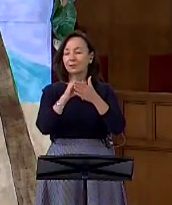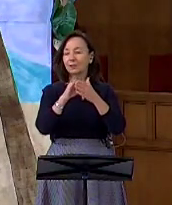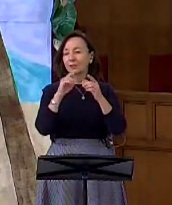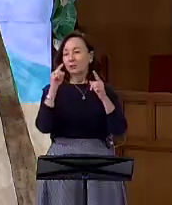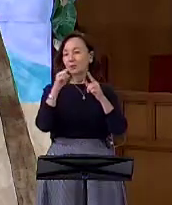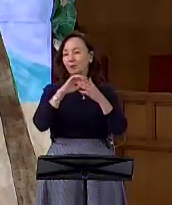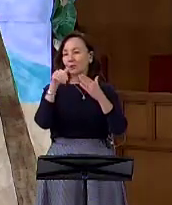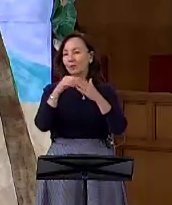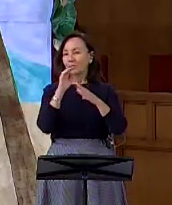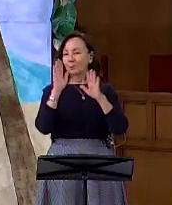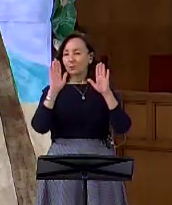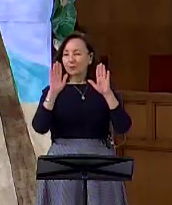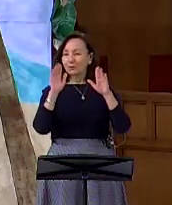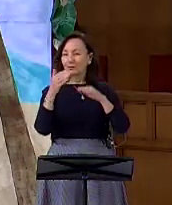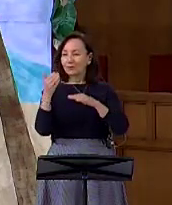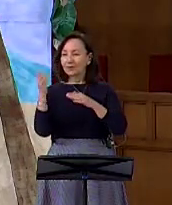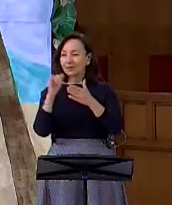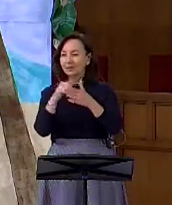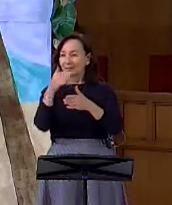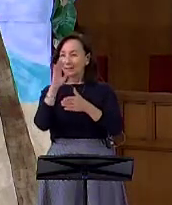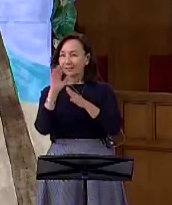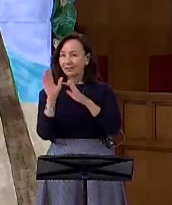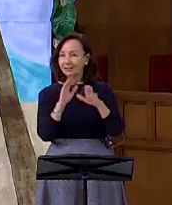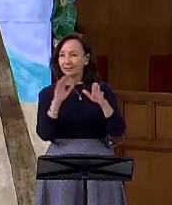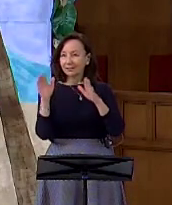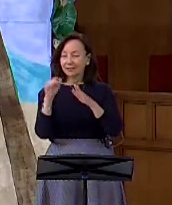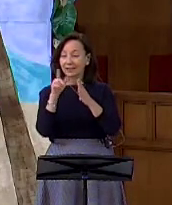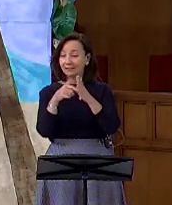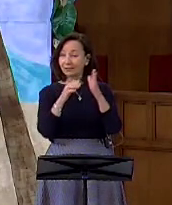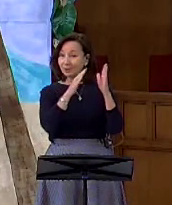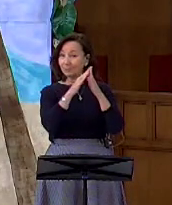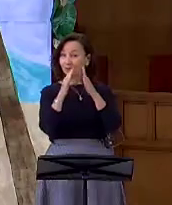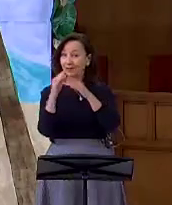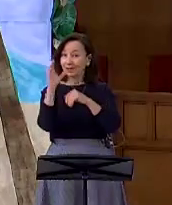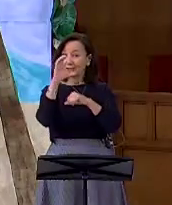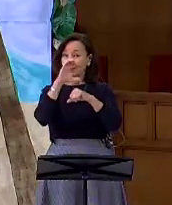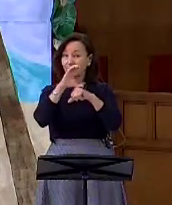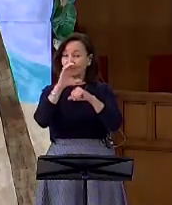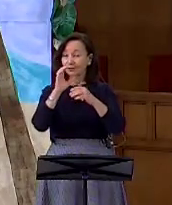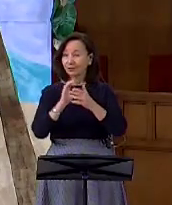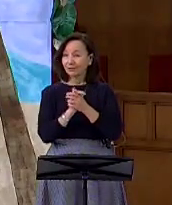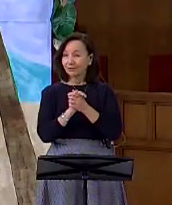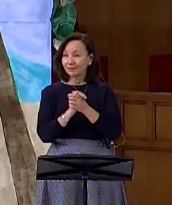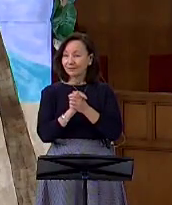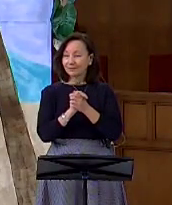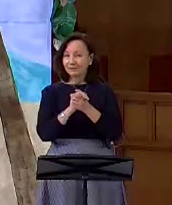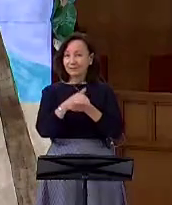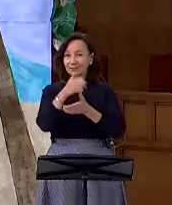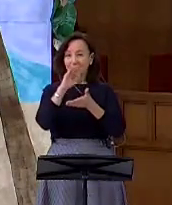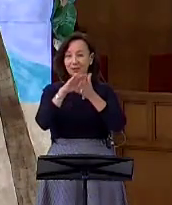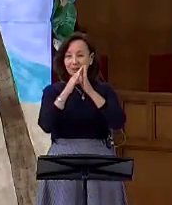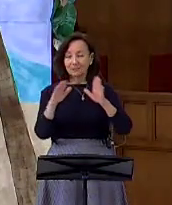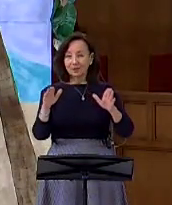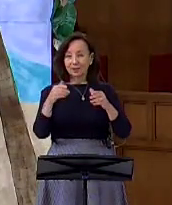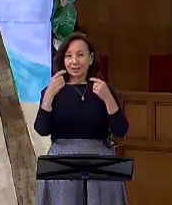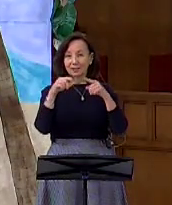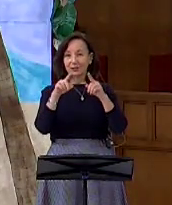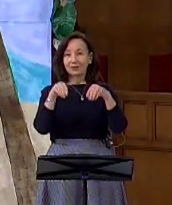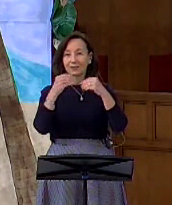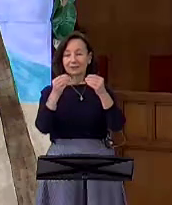that God does in this community, that God does in this church. So God bless you today as you give. Let us